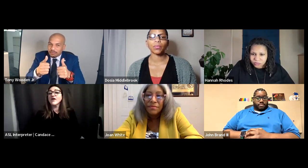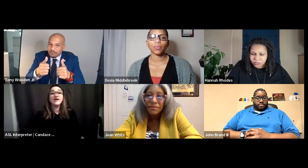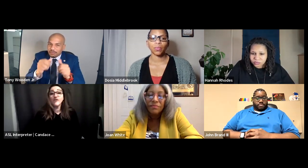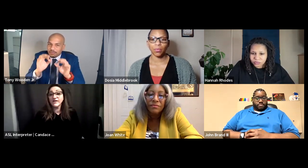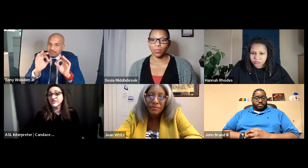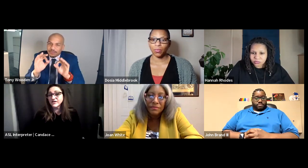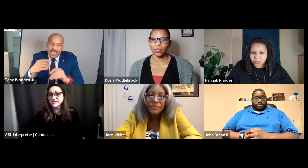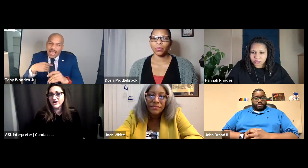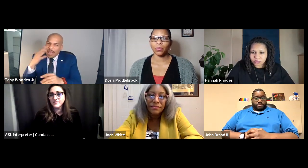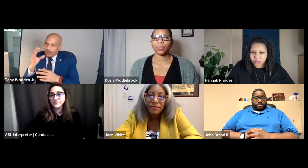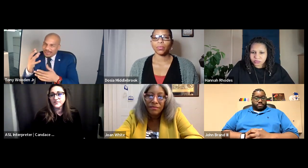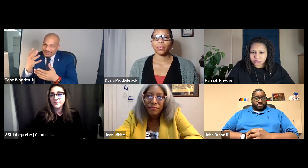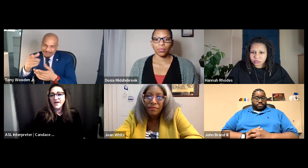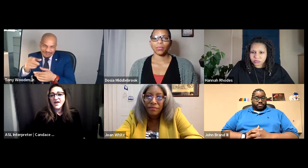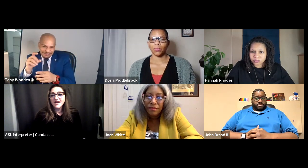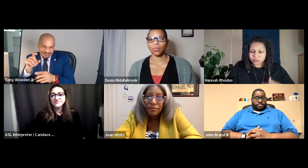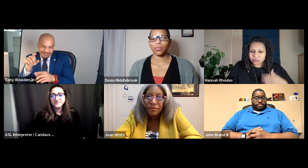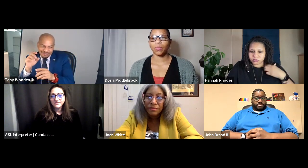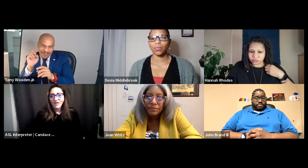Okay, great. Thank you, Sarah.